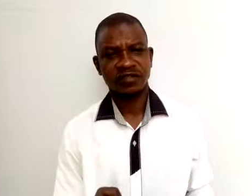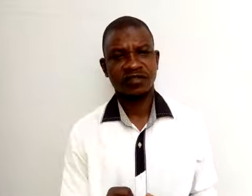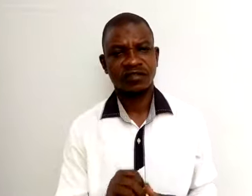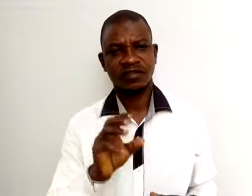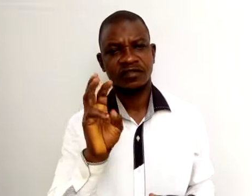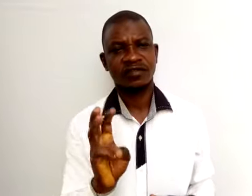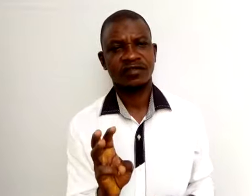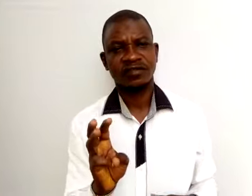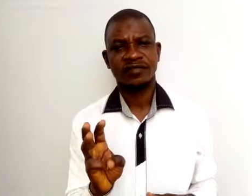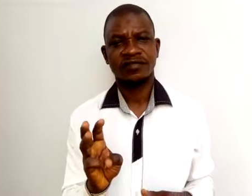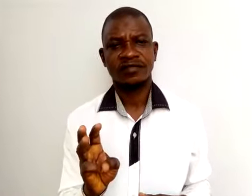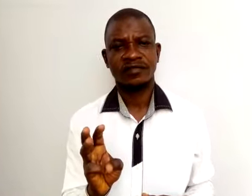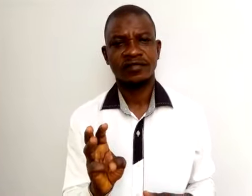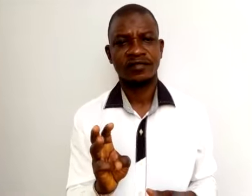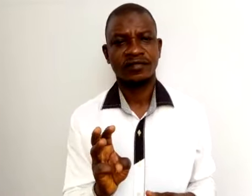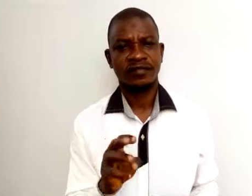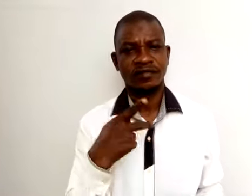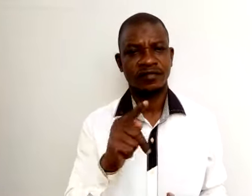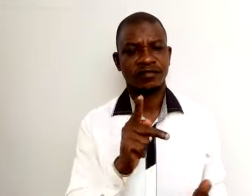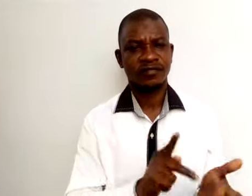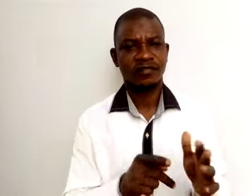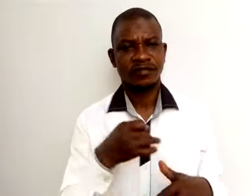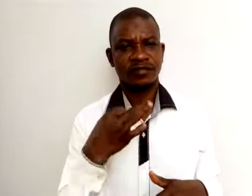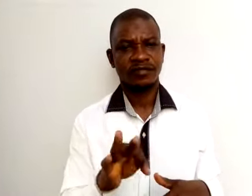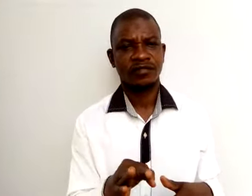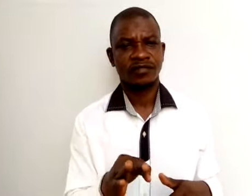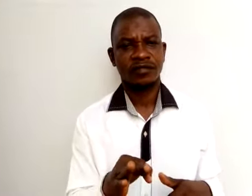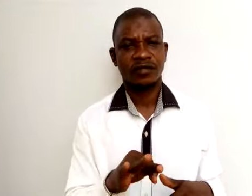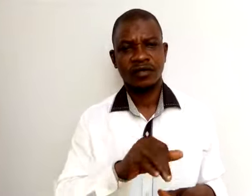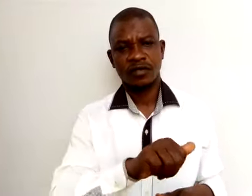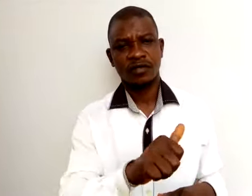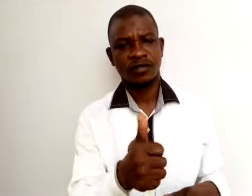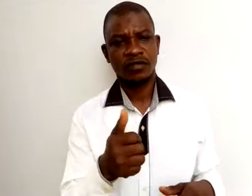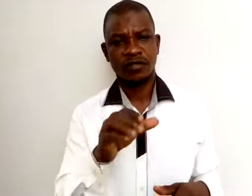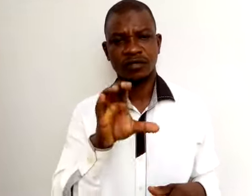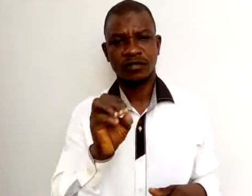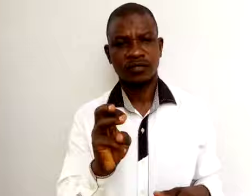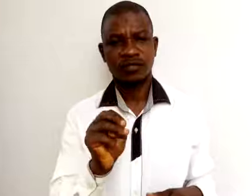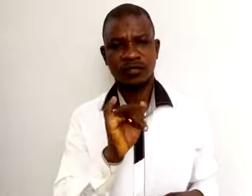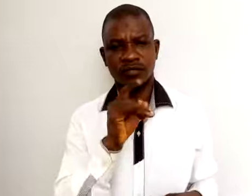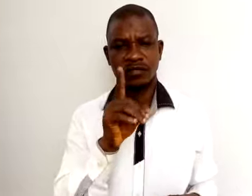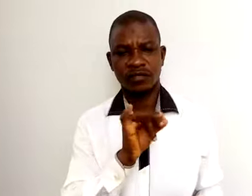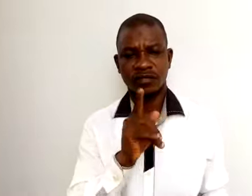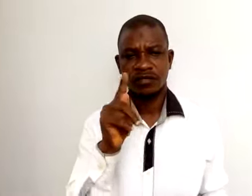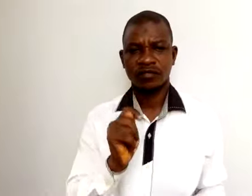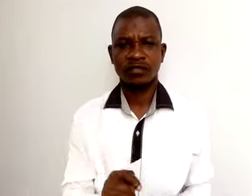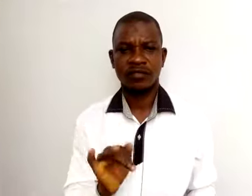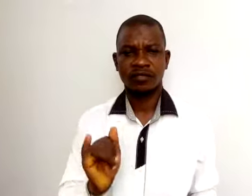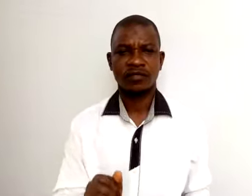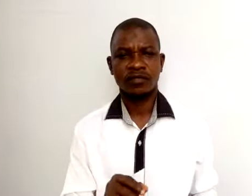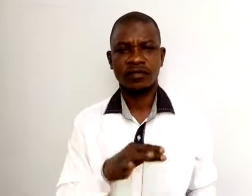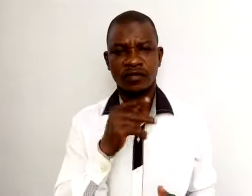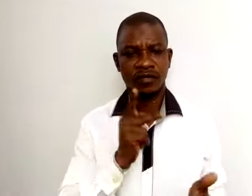6. The price of the other commodity. Prices of